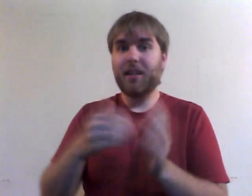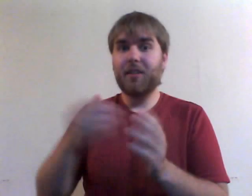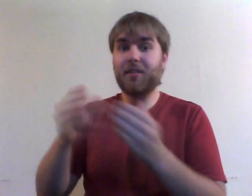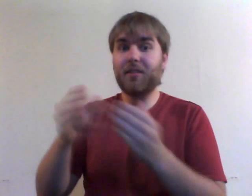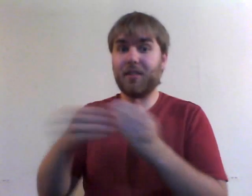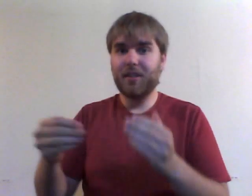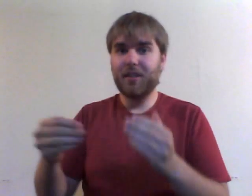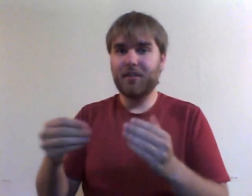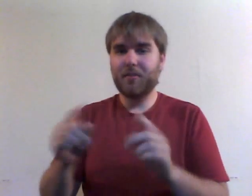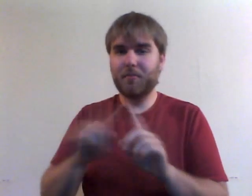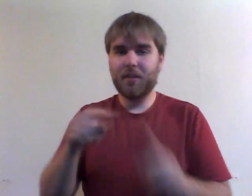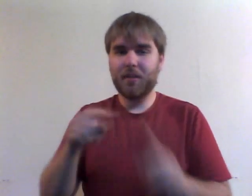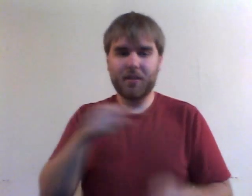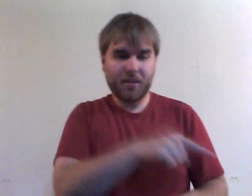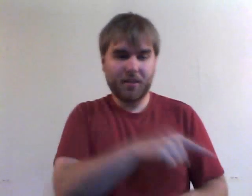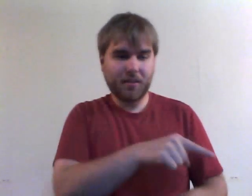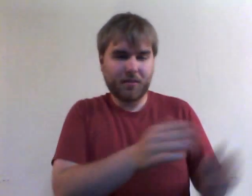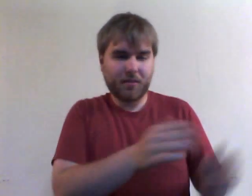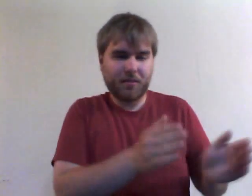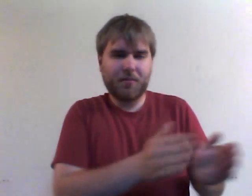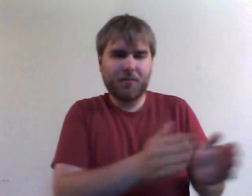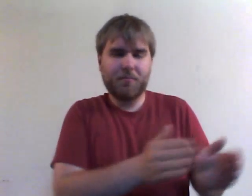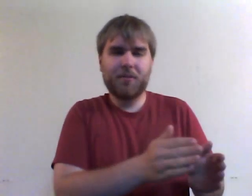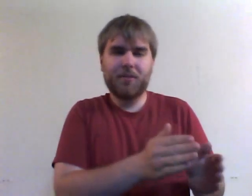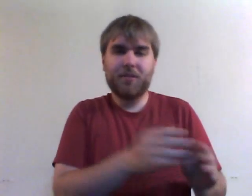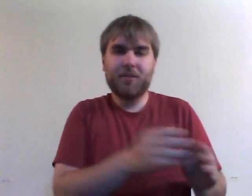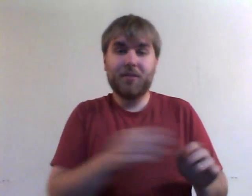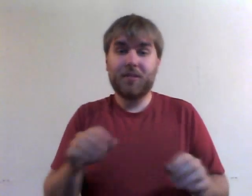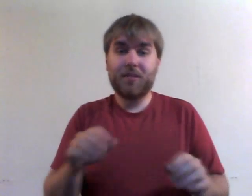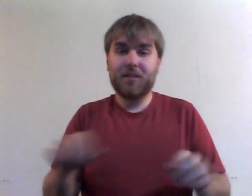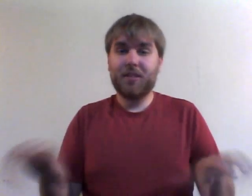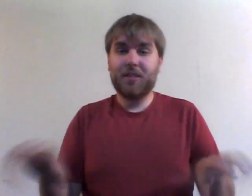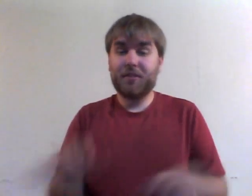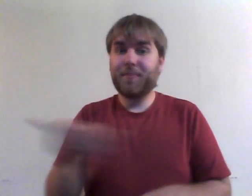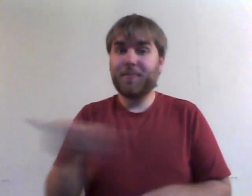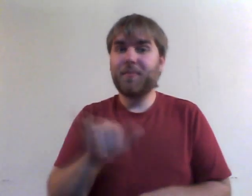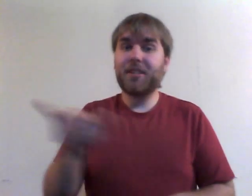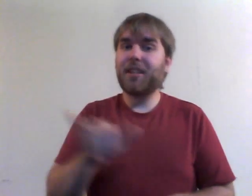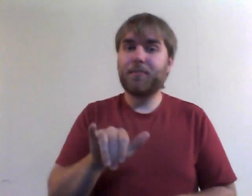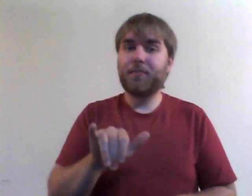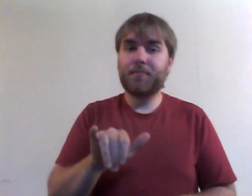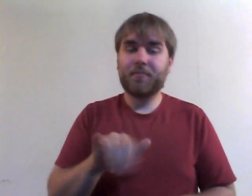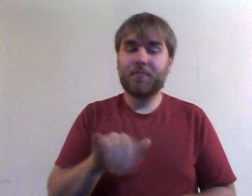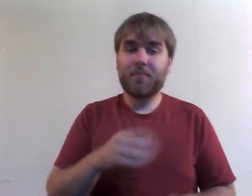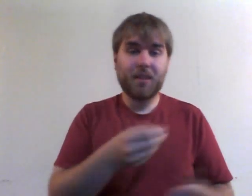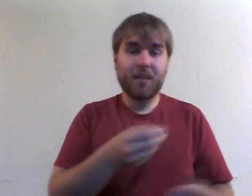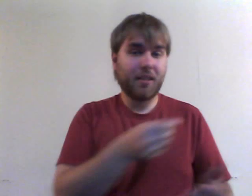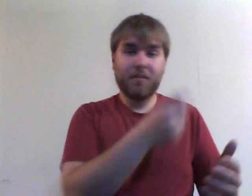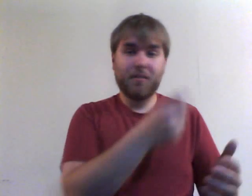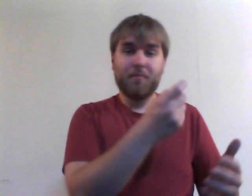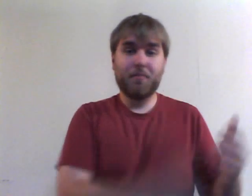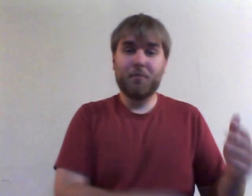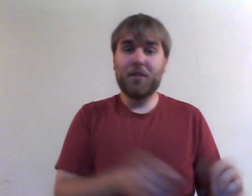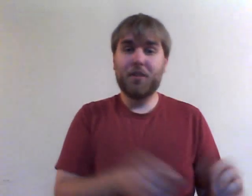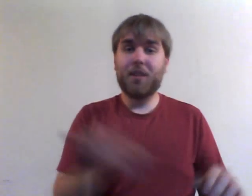do is show you, because a picture's worth 1,000 words, how the helicopter flies. So what I'm going to